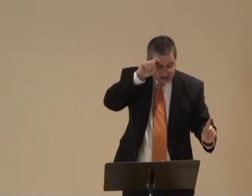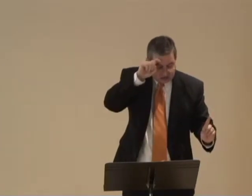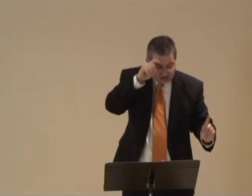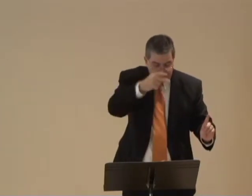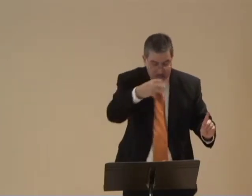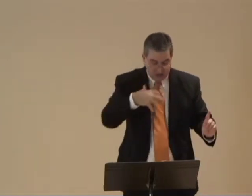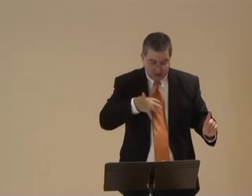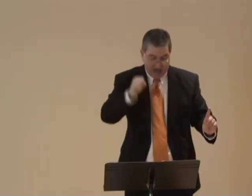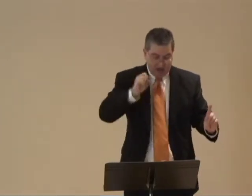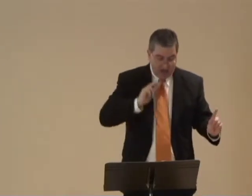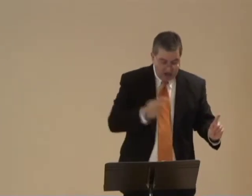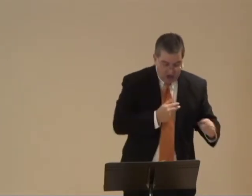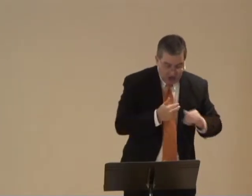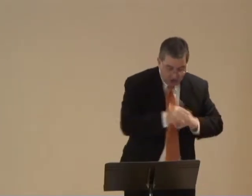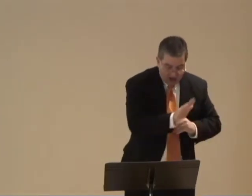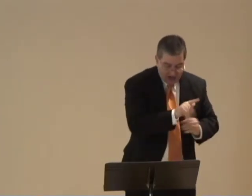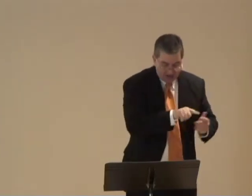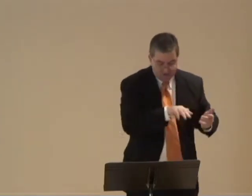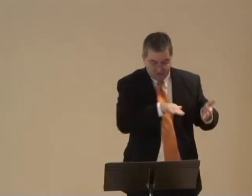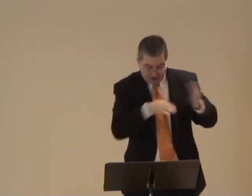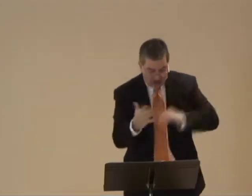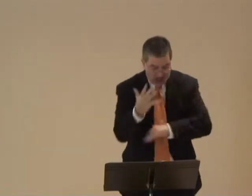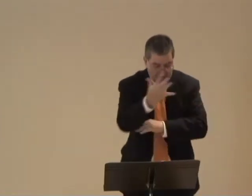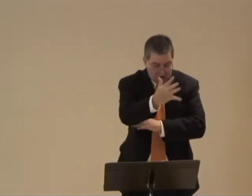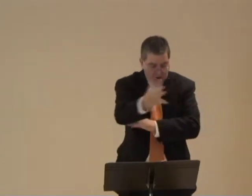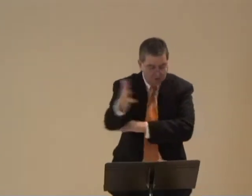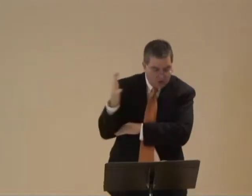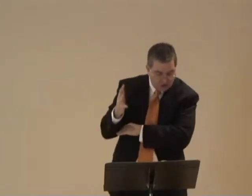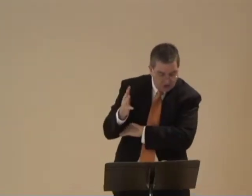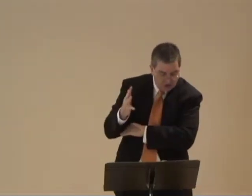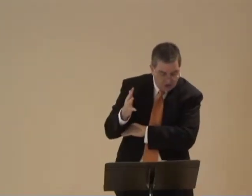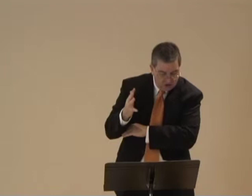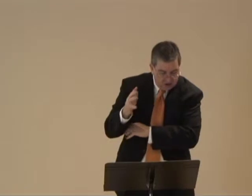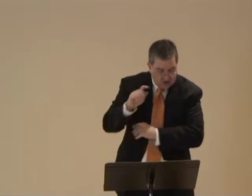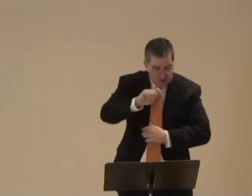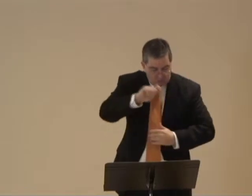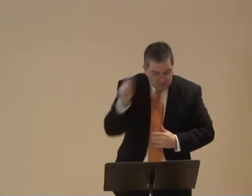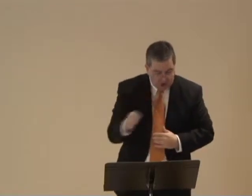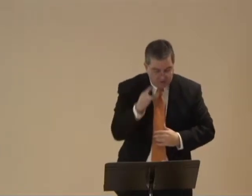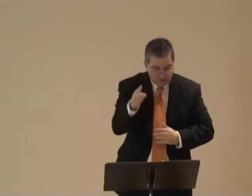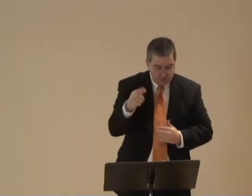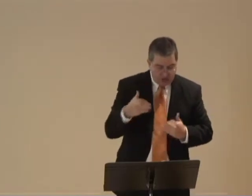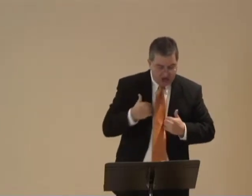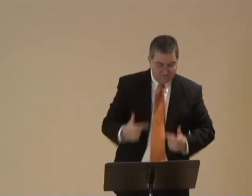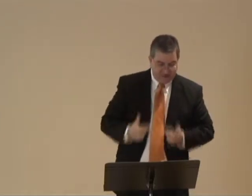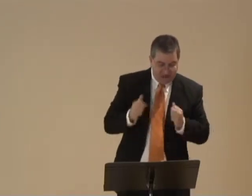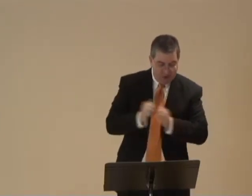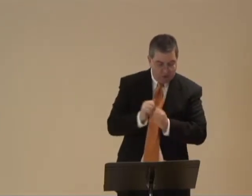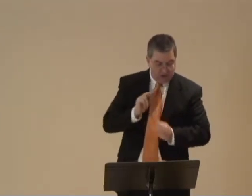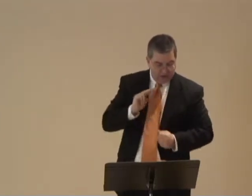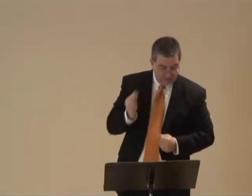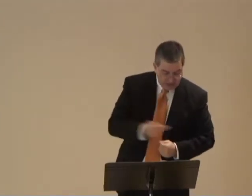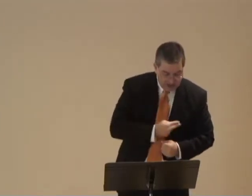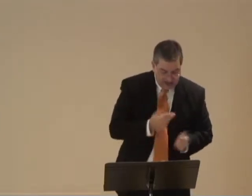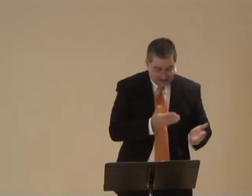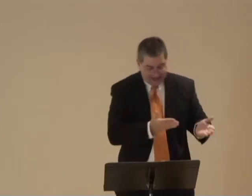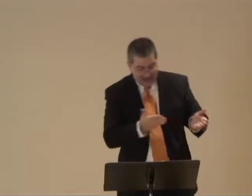Egypt, has thou taken us away to die in the wilderness?